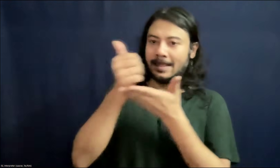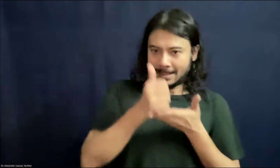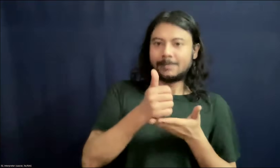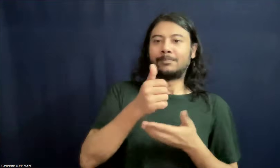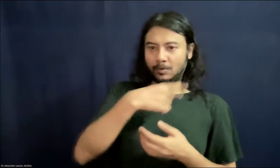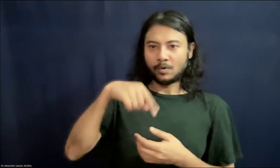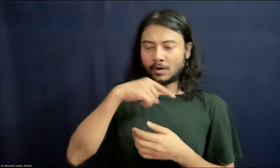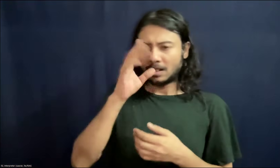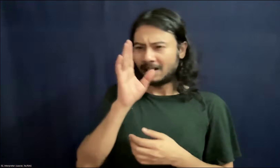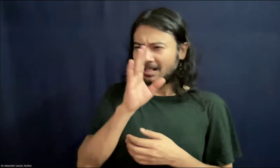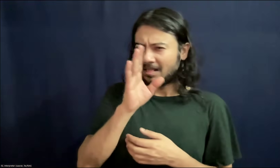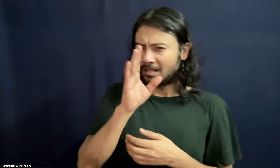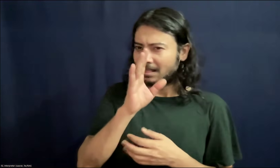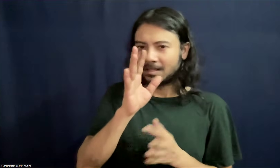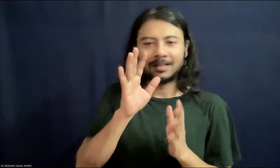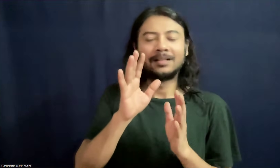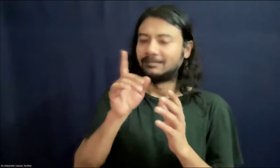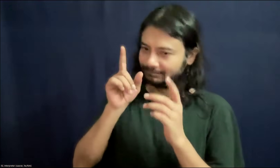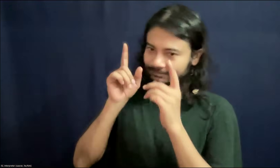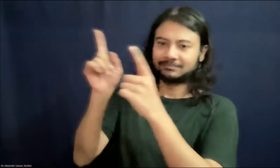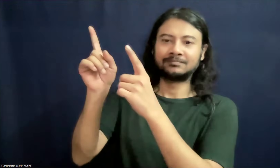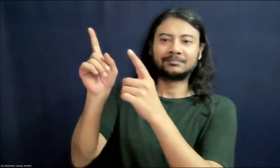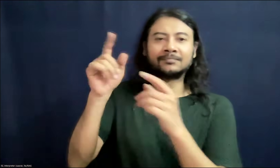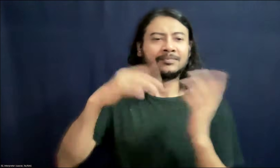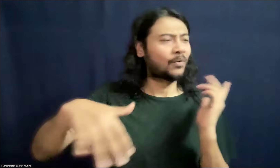above all the categories of people.